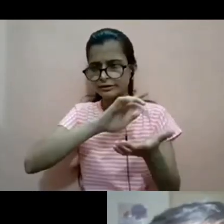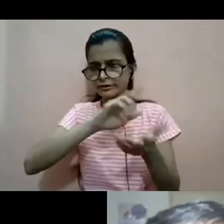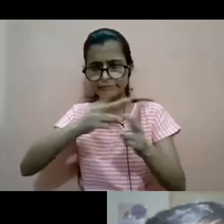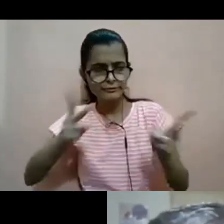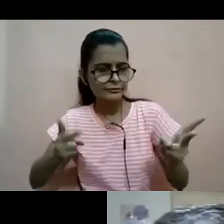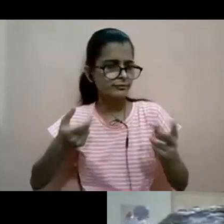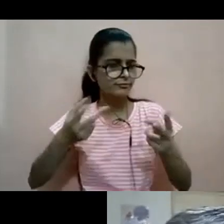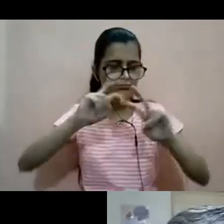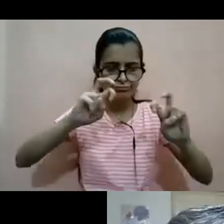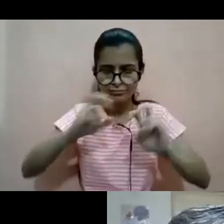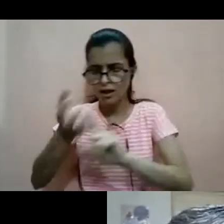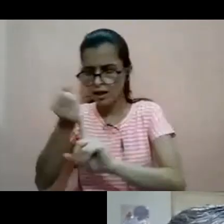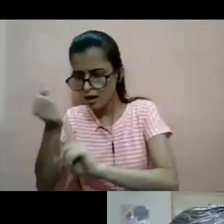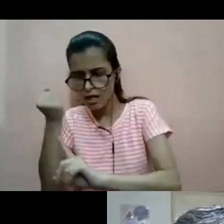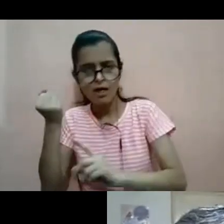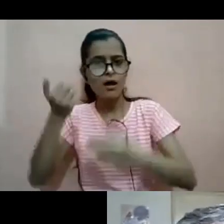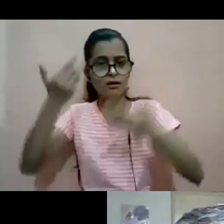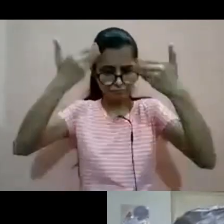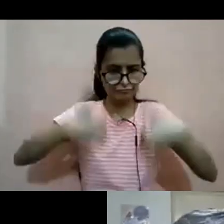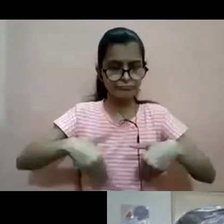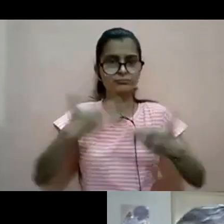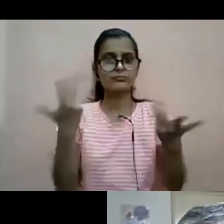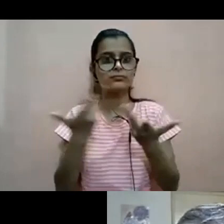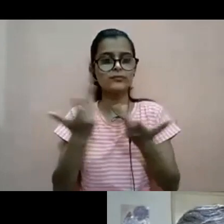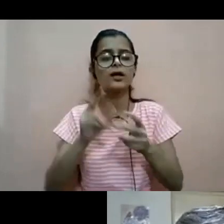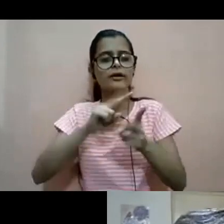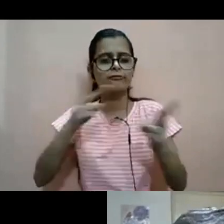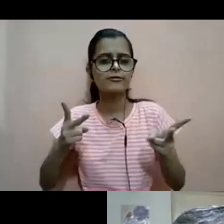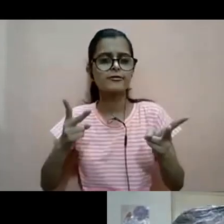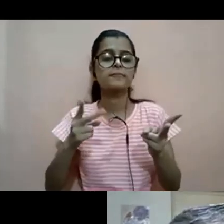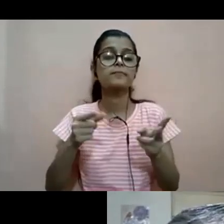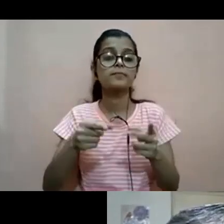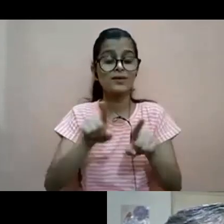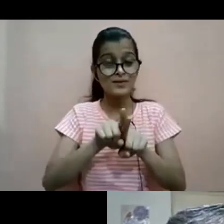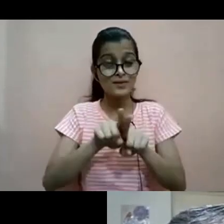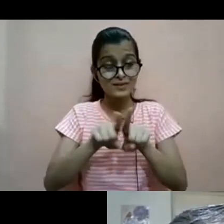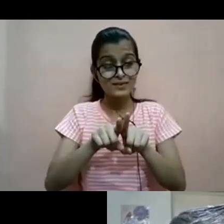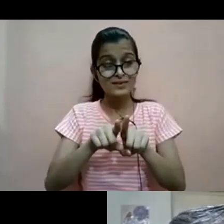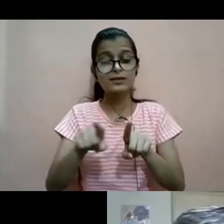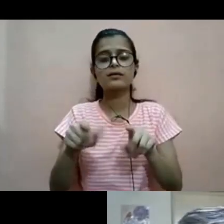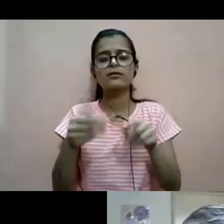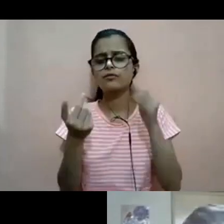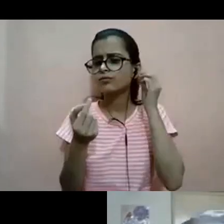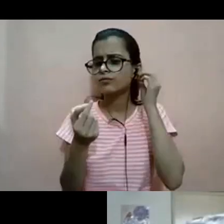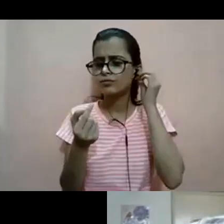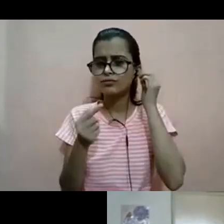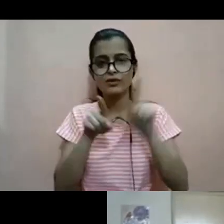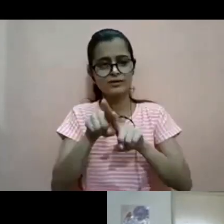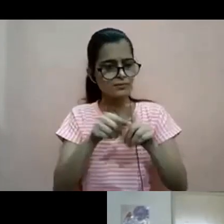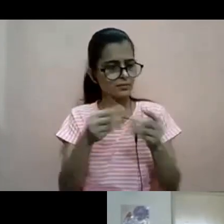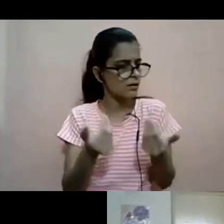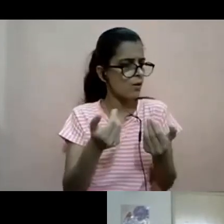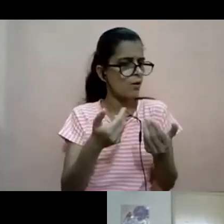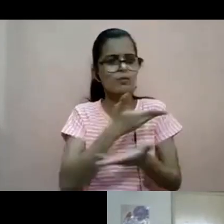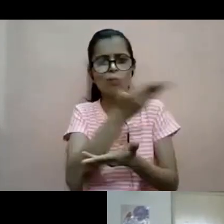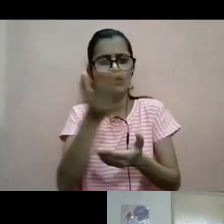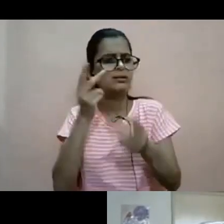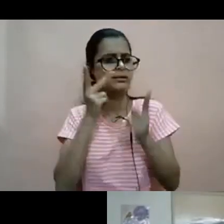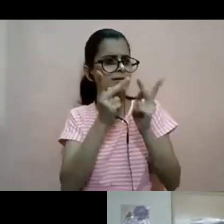post-humanities, and how can it be not? And where again, he uses it to look at terms of exclusion,